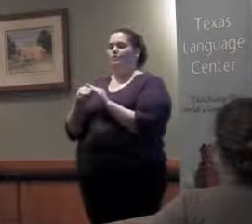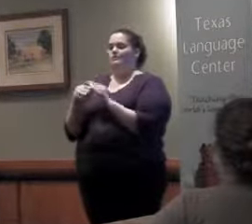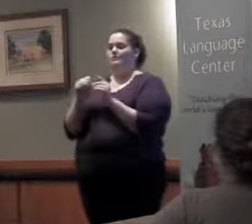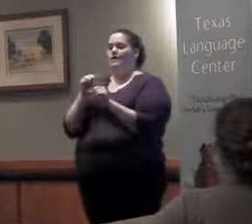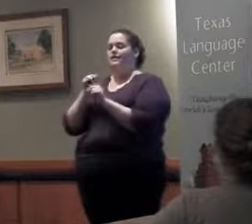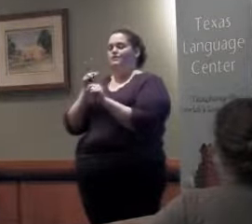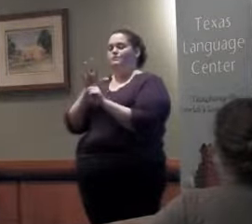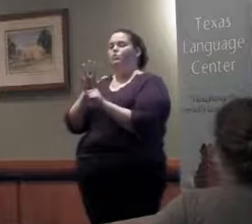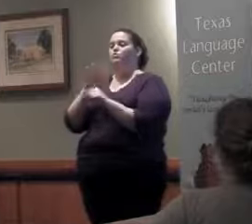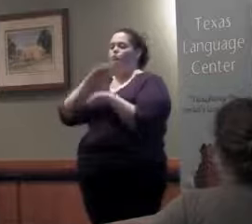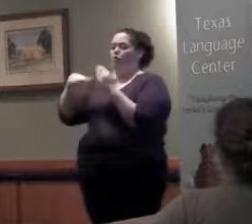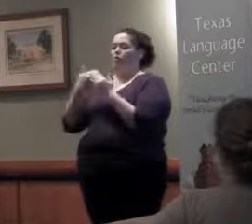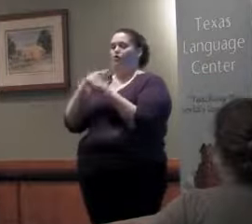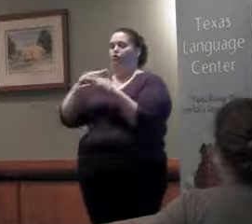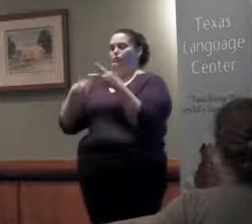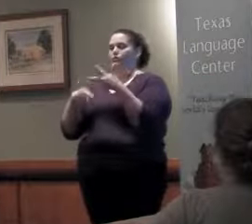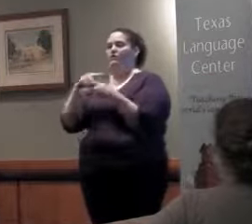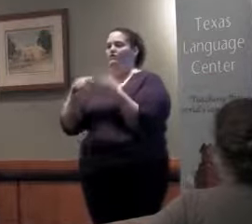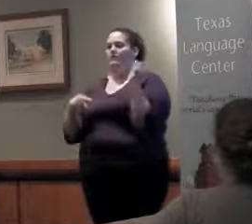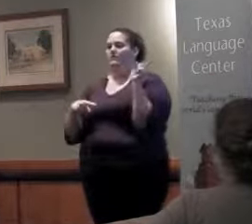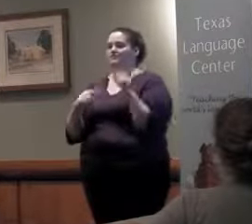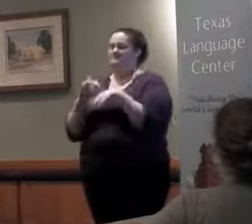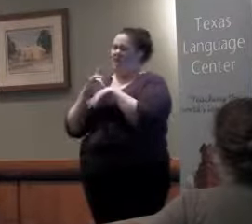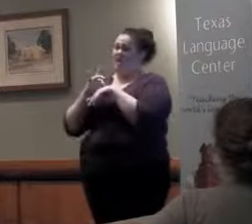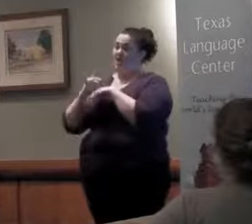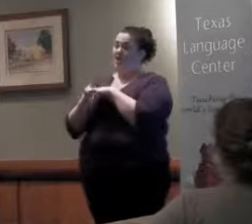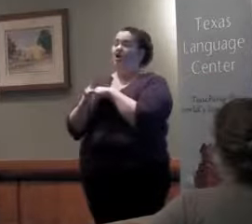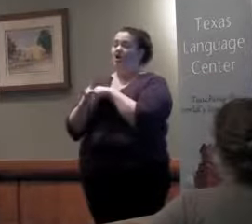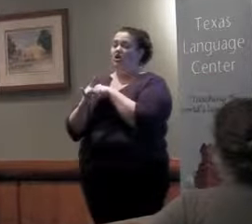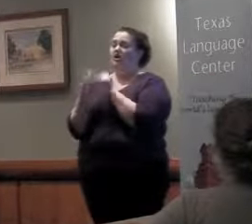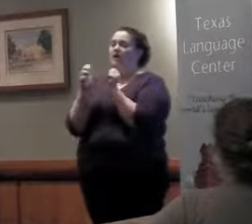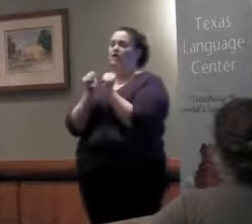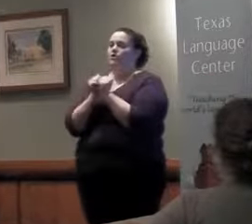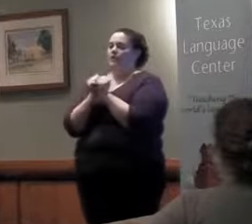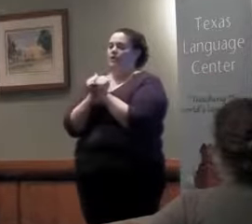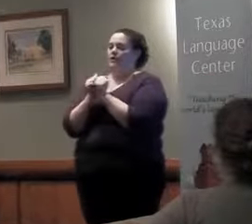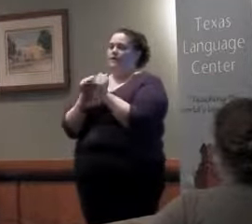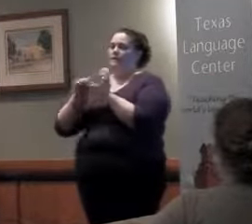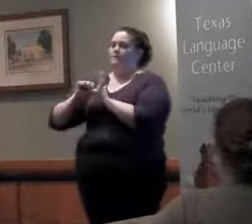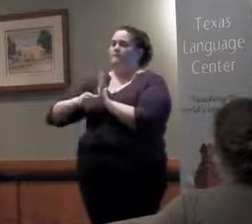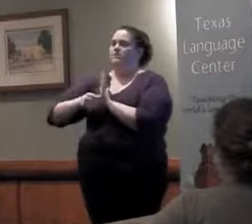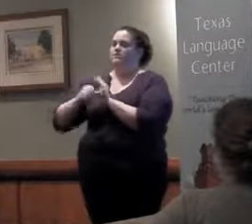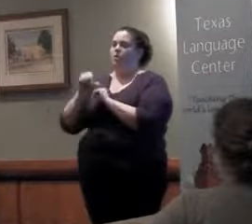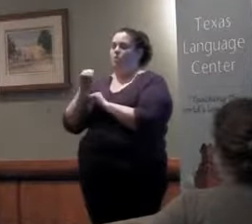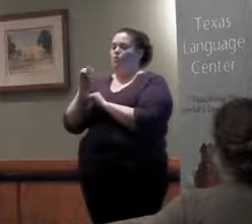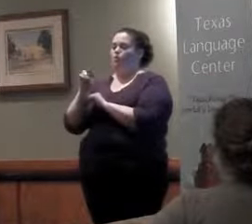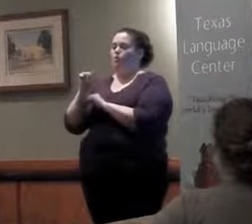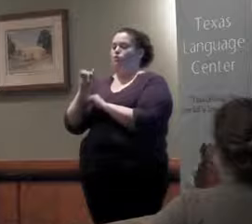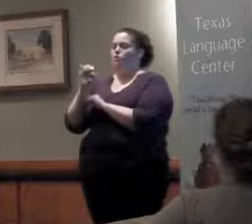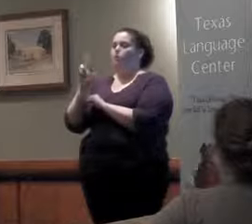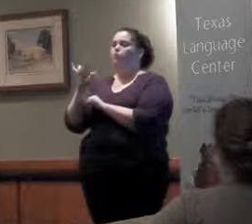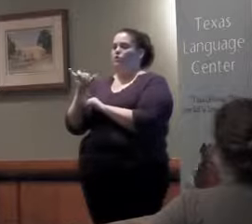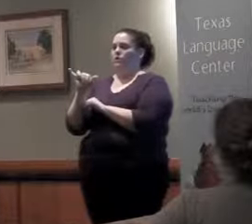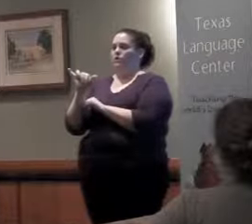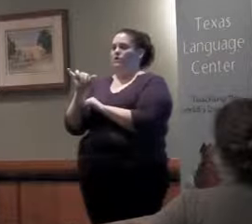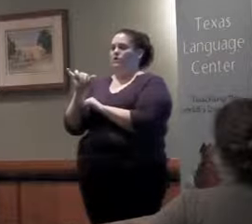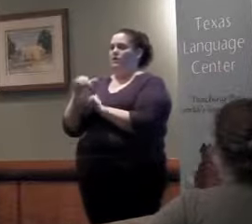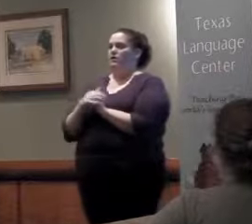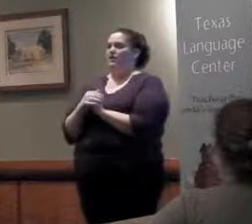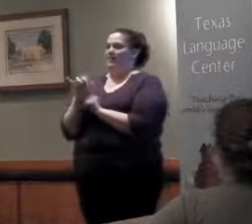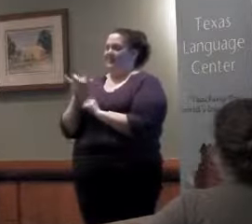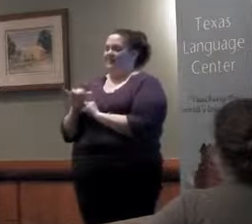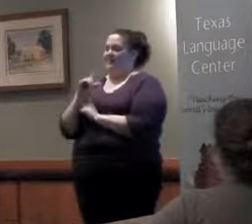country. Probably early on, with emphasis on the oratory piece. So